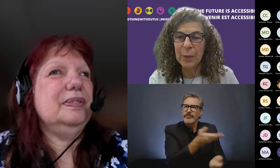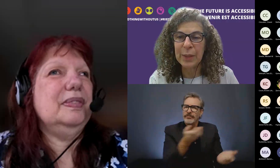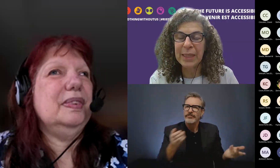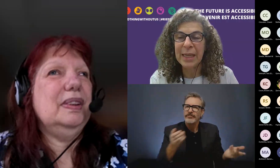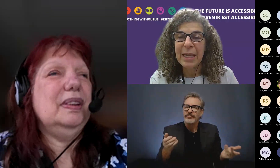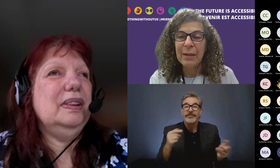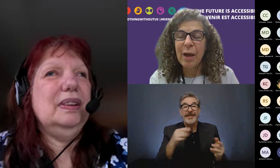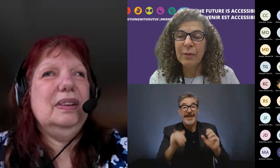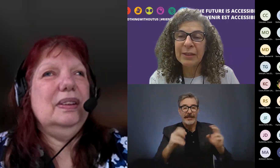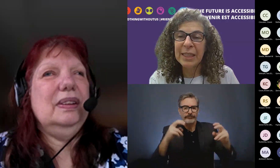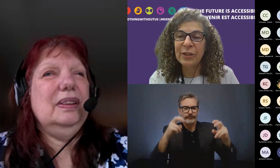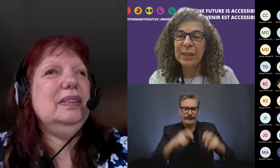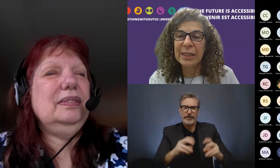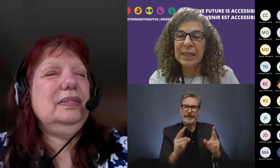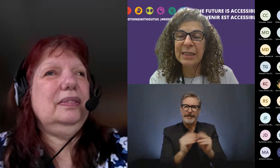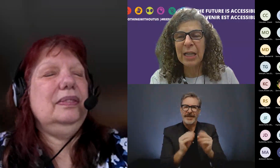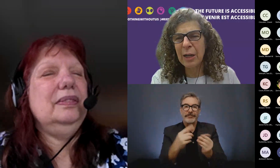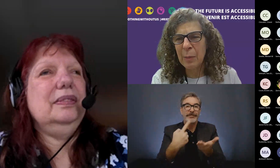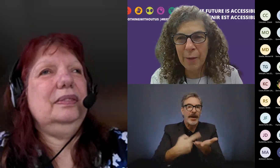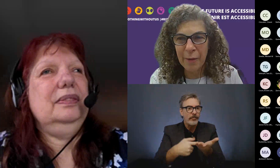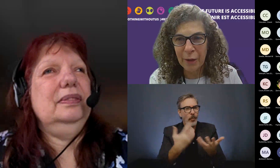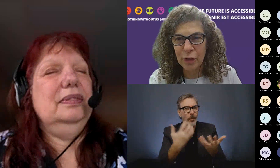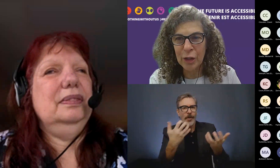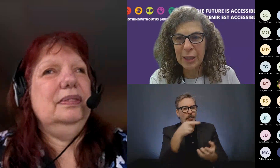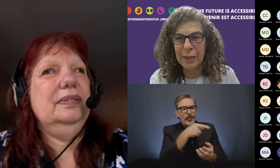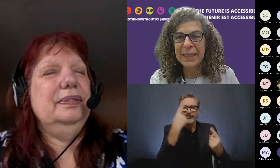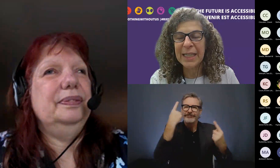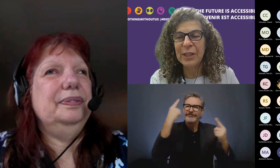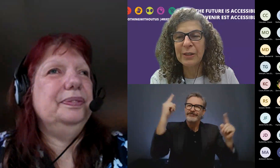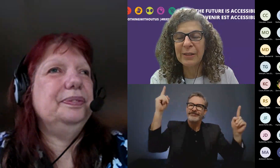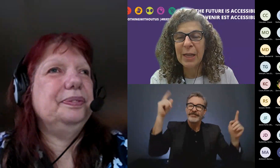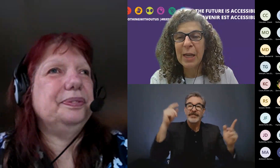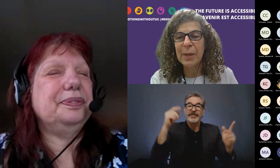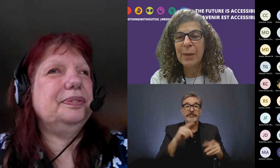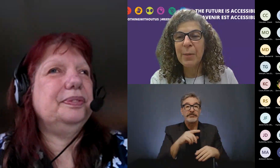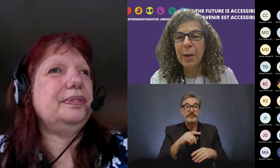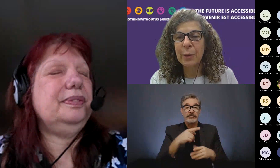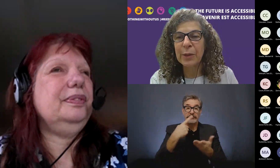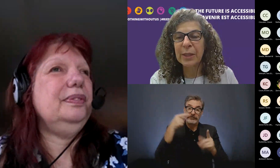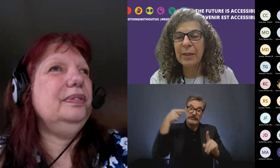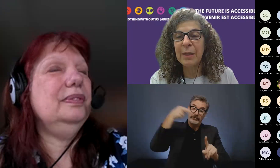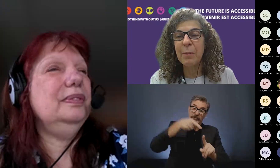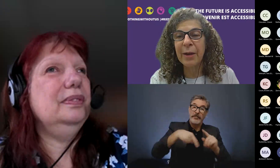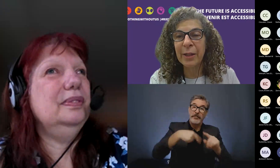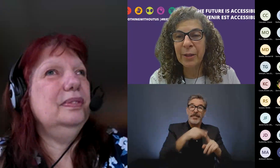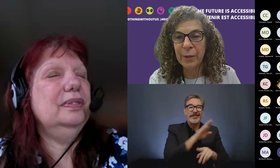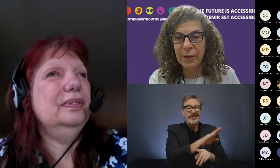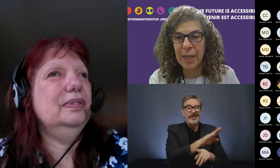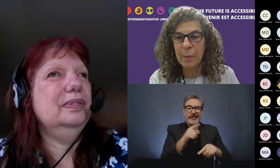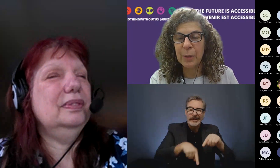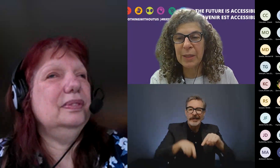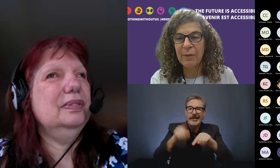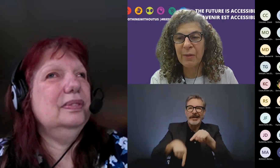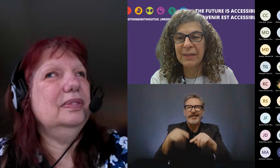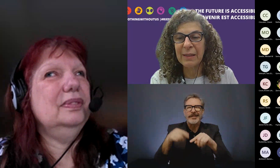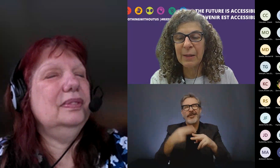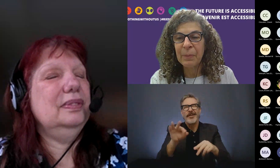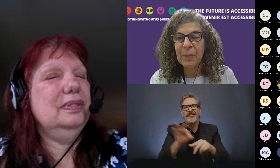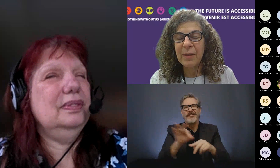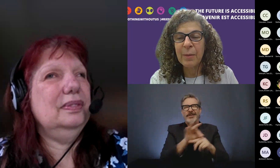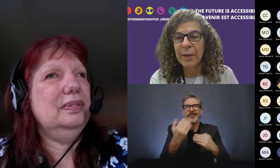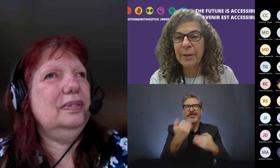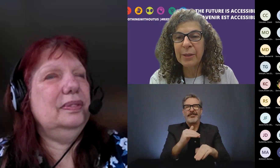the employee. The conversation is not about functional limitations, but about the barriers the employee